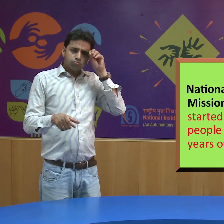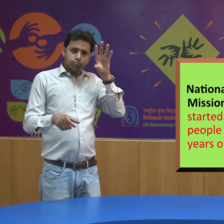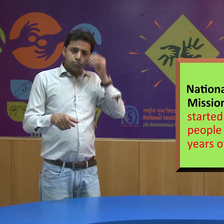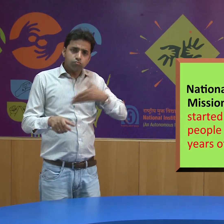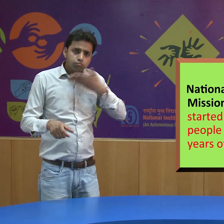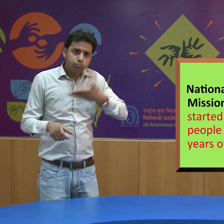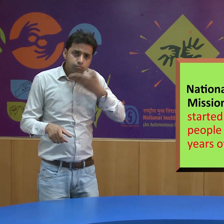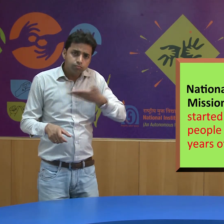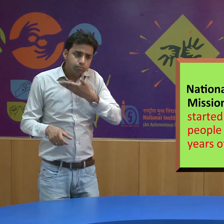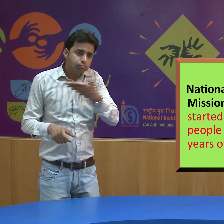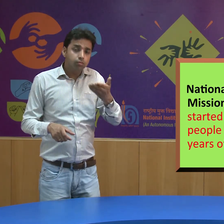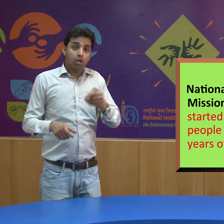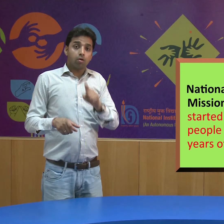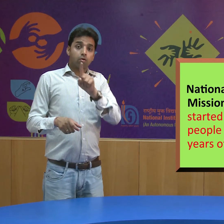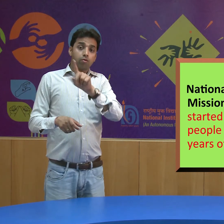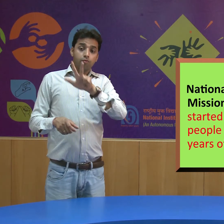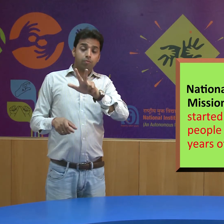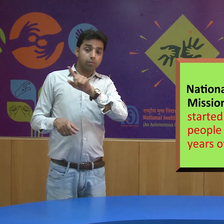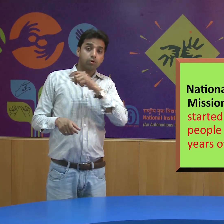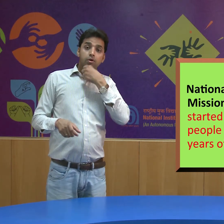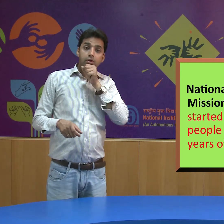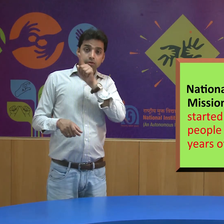15 to 35 years of age.